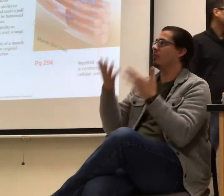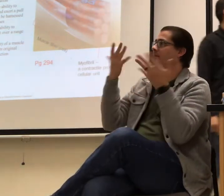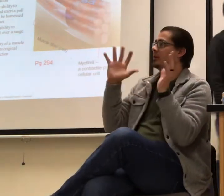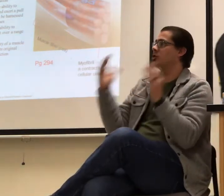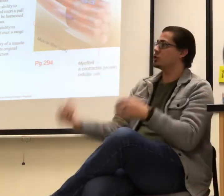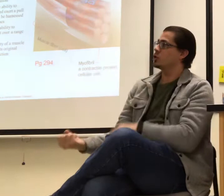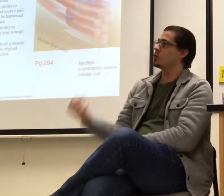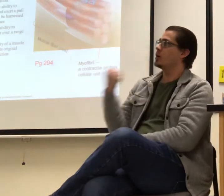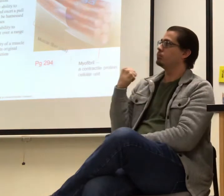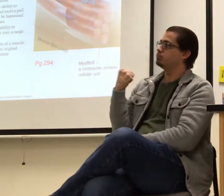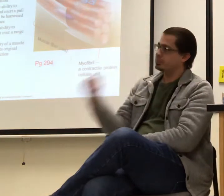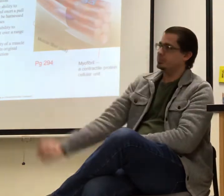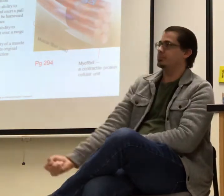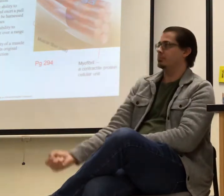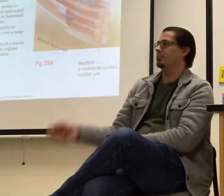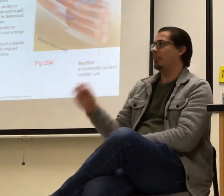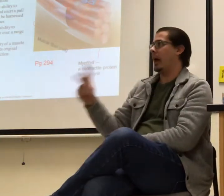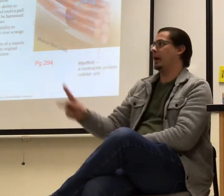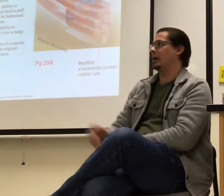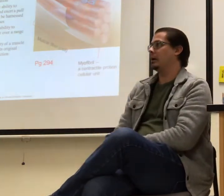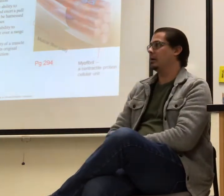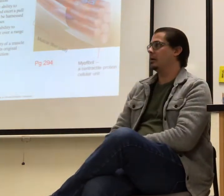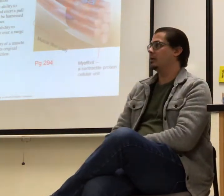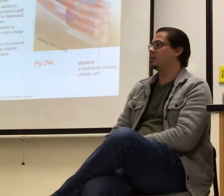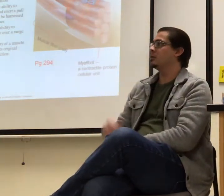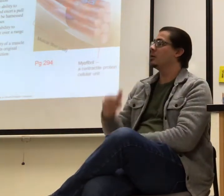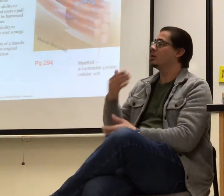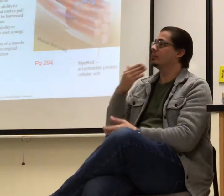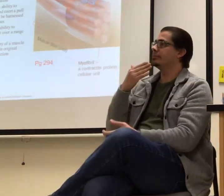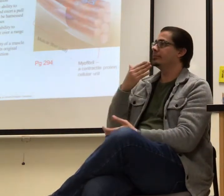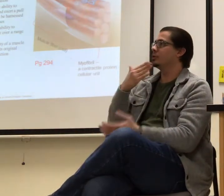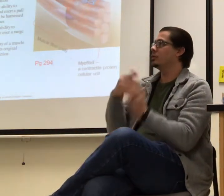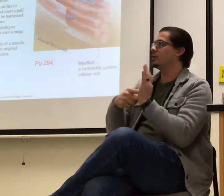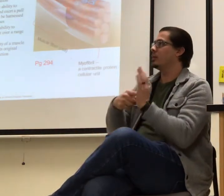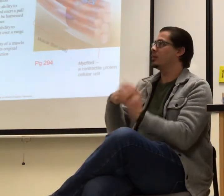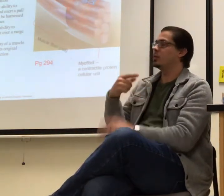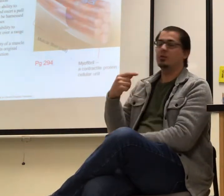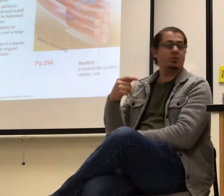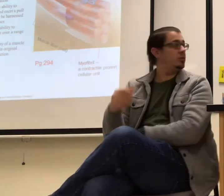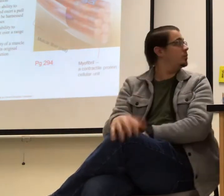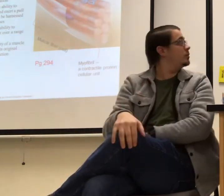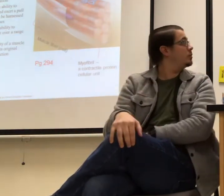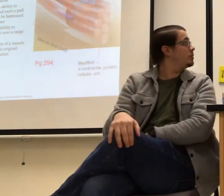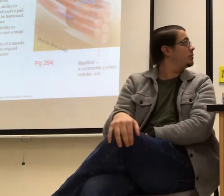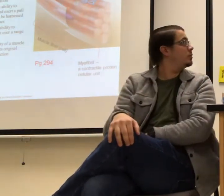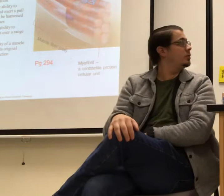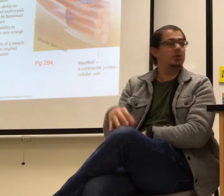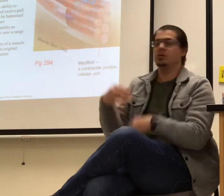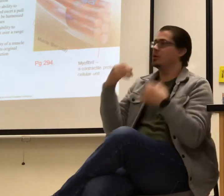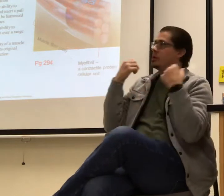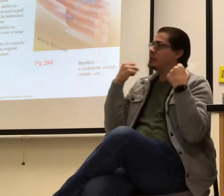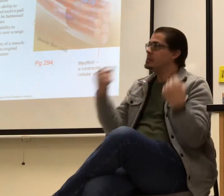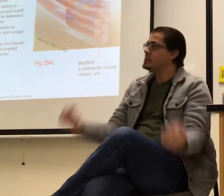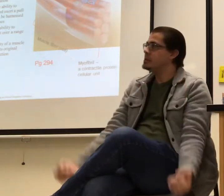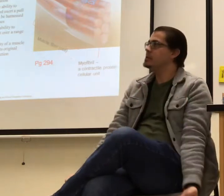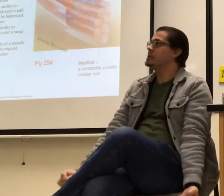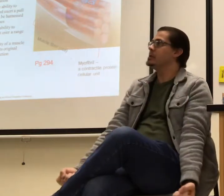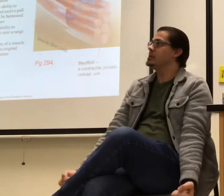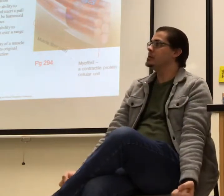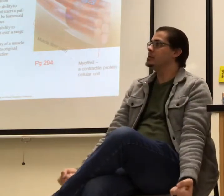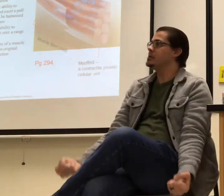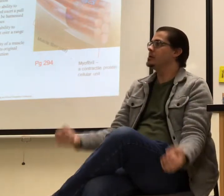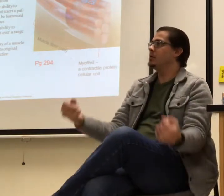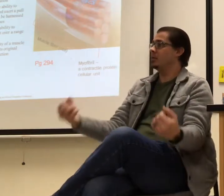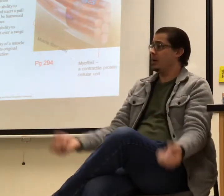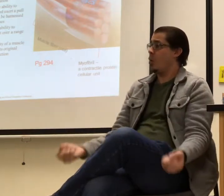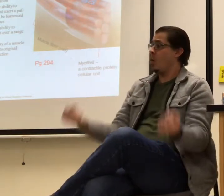Okay. So this is a good example. You stretch the muscle out. I mean, so you do a rep, and you can kind of like